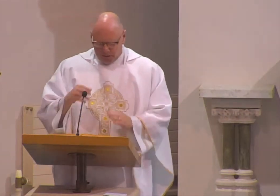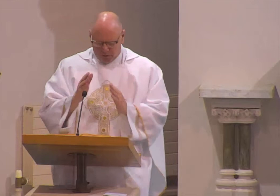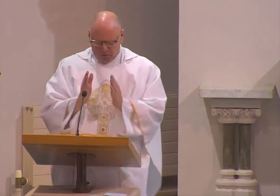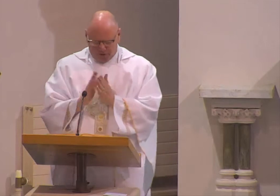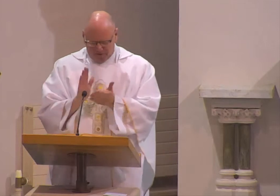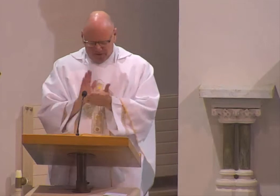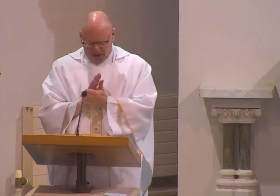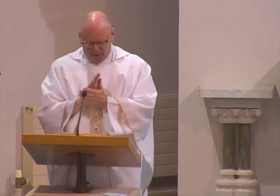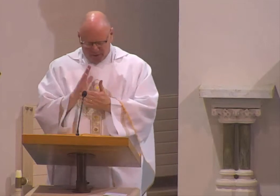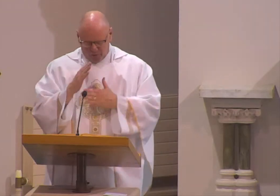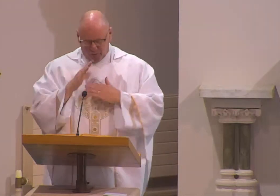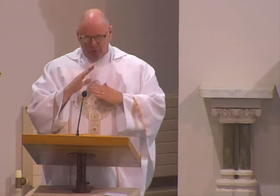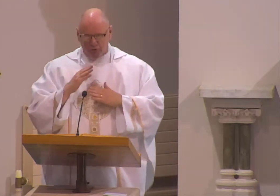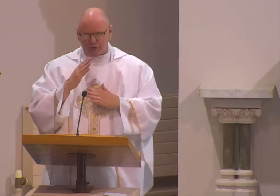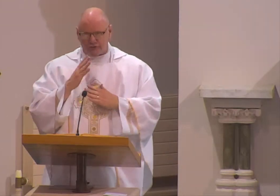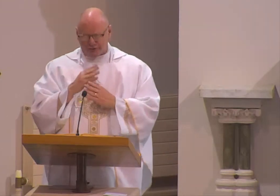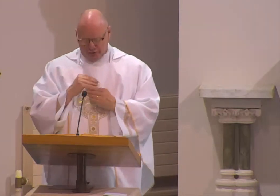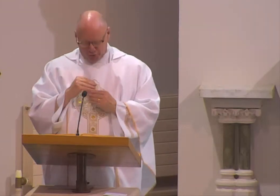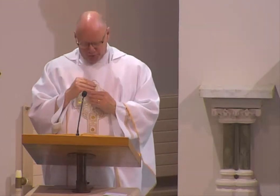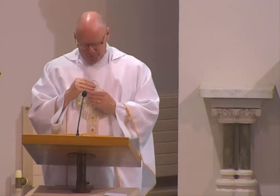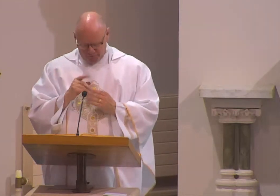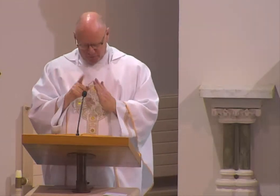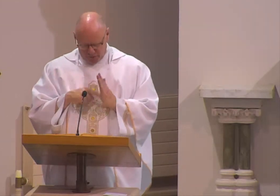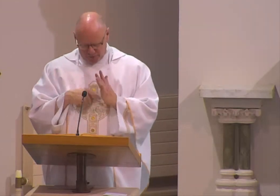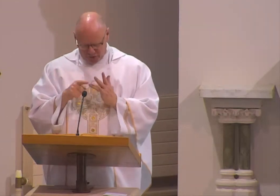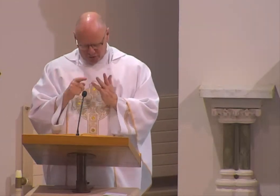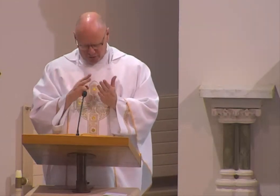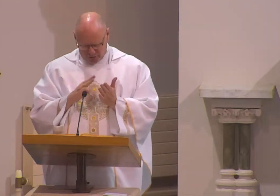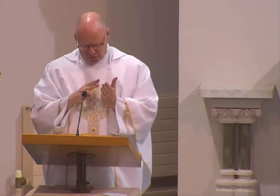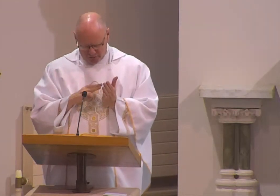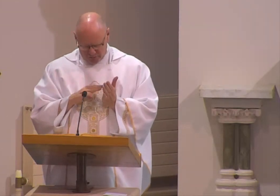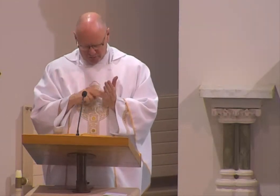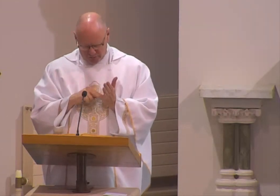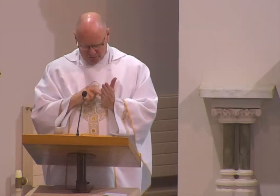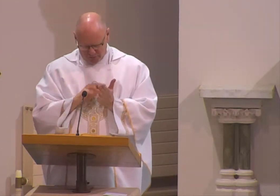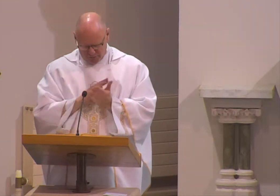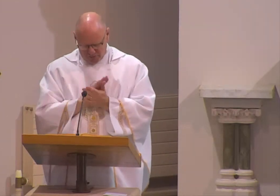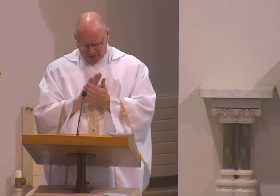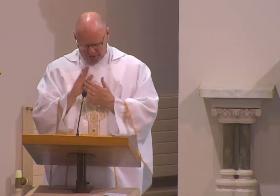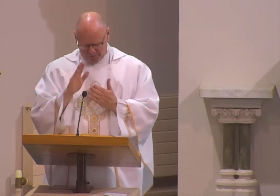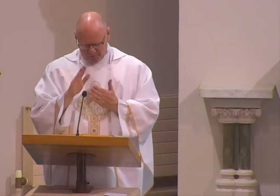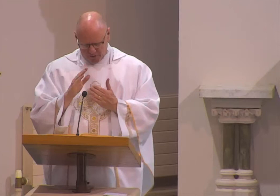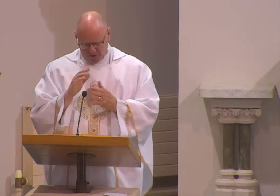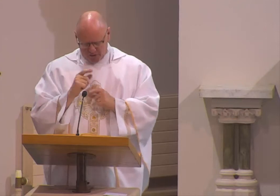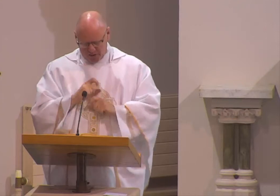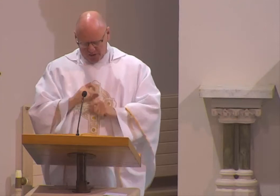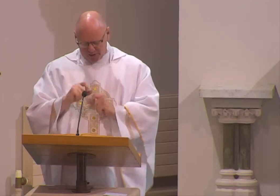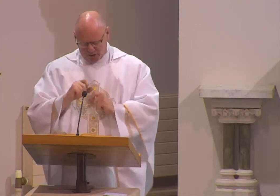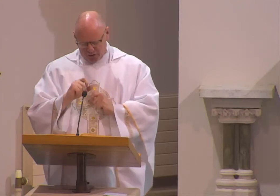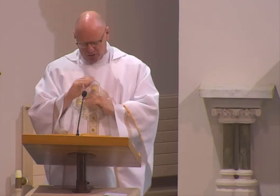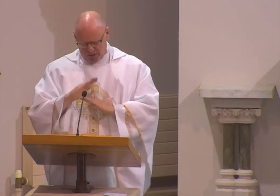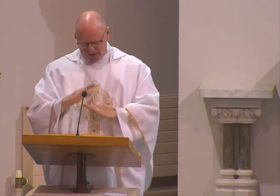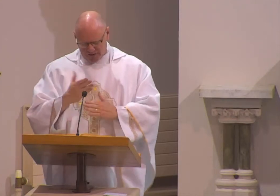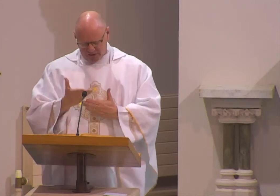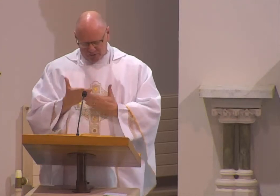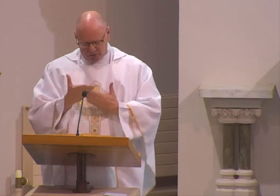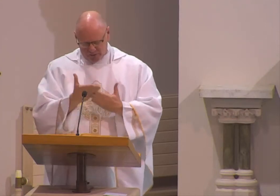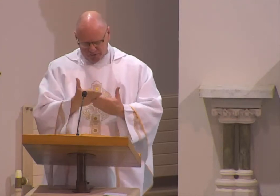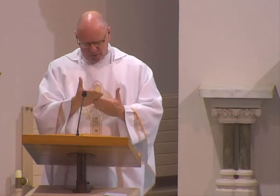Pray for the happy repose of the soul of John McLean. Eternal rest grant unto him, O